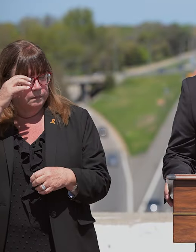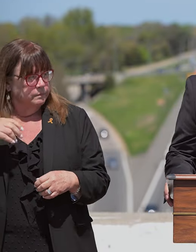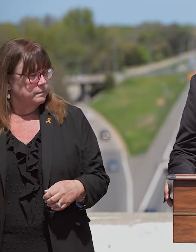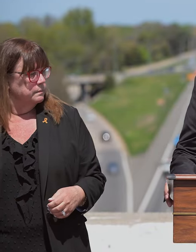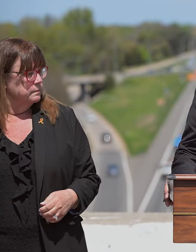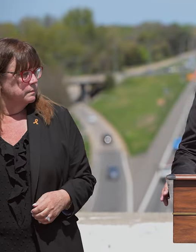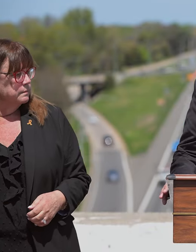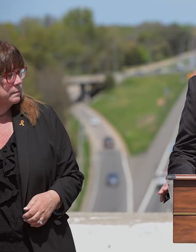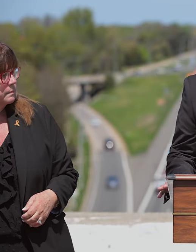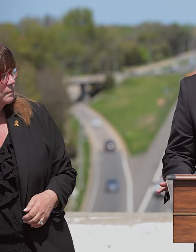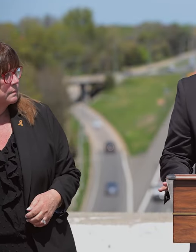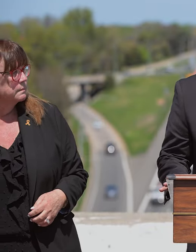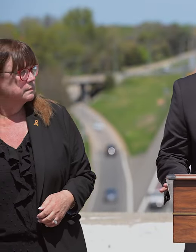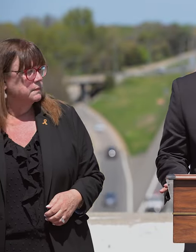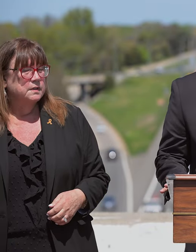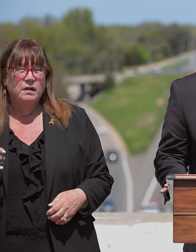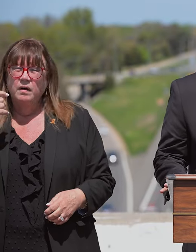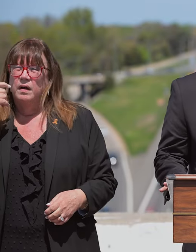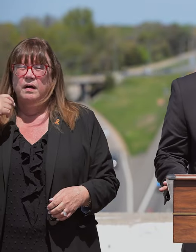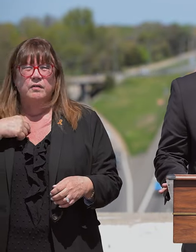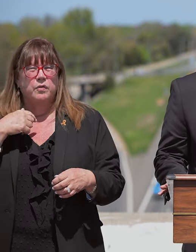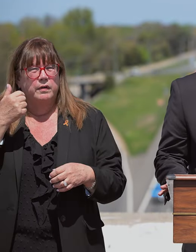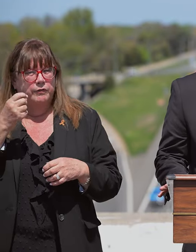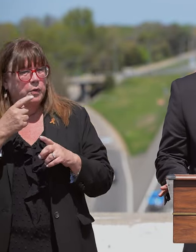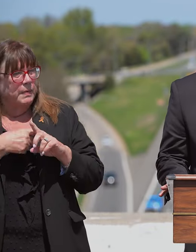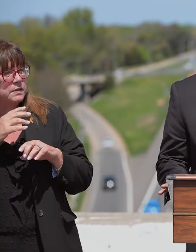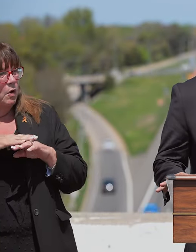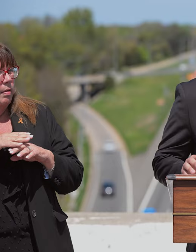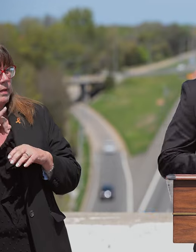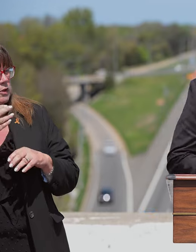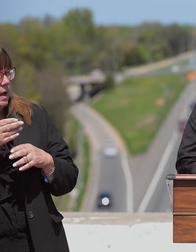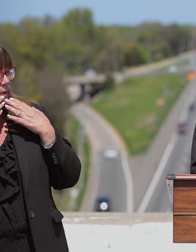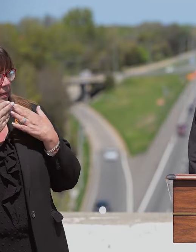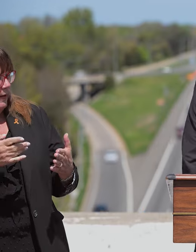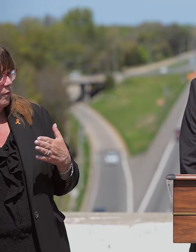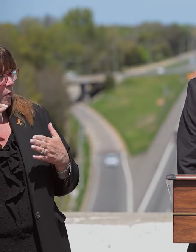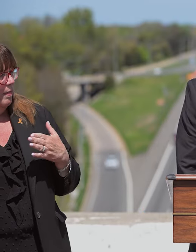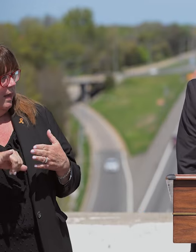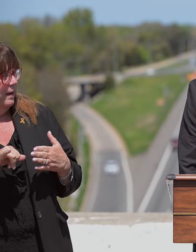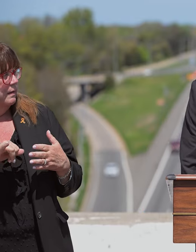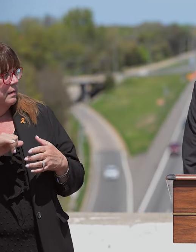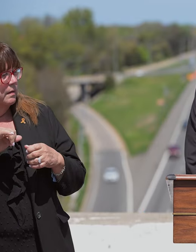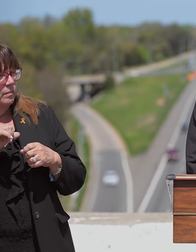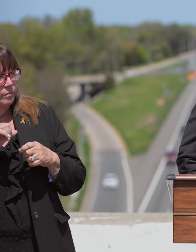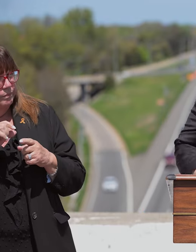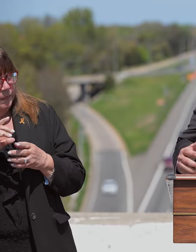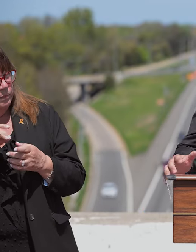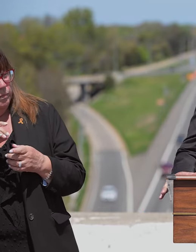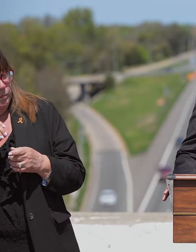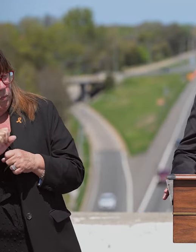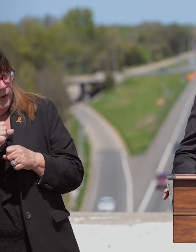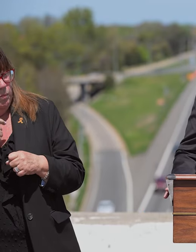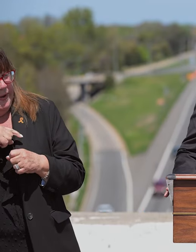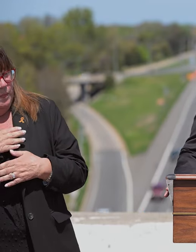Commendable effort for somebody for just being on the job for a few months. So we all thank you for what you've had endured and appreciate your comments. I'd like to